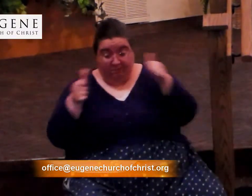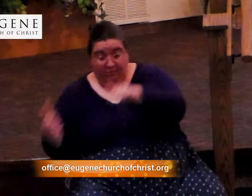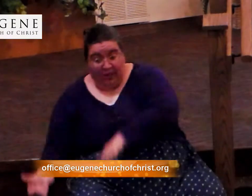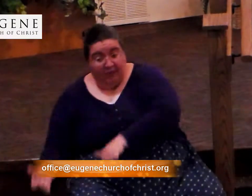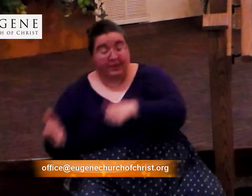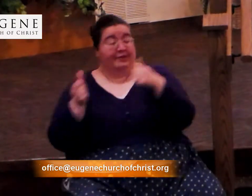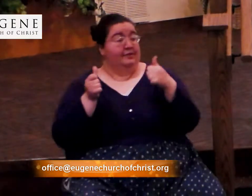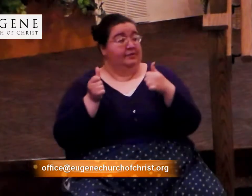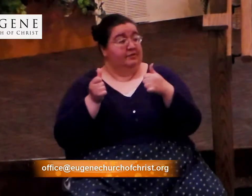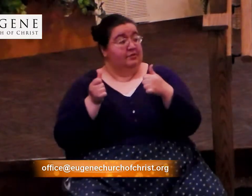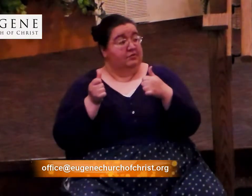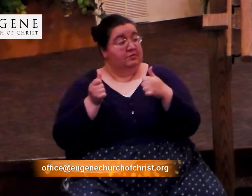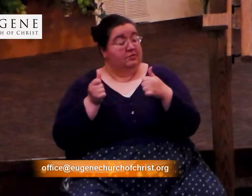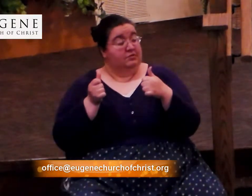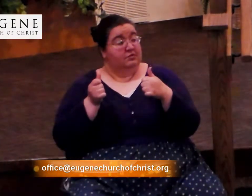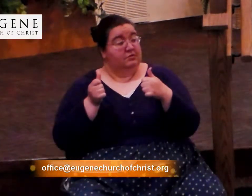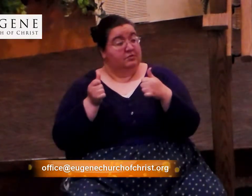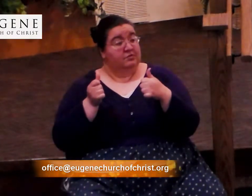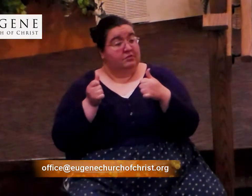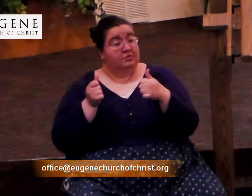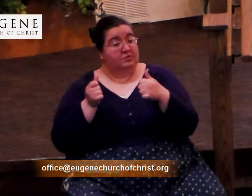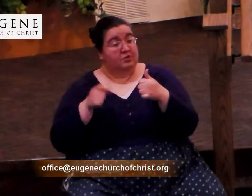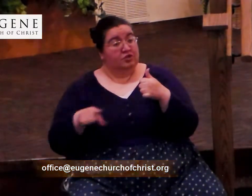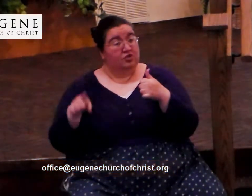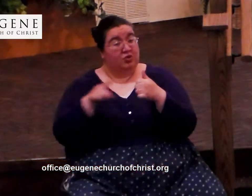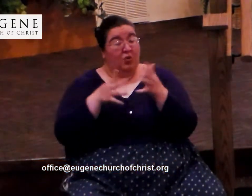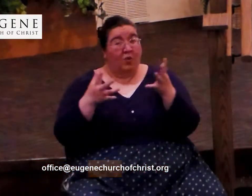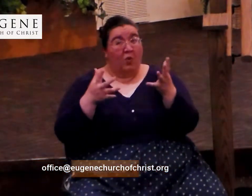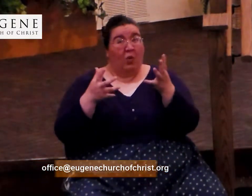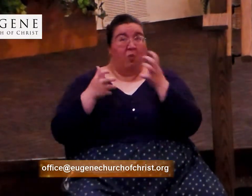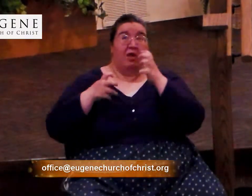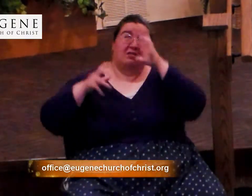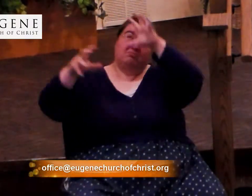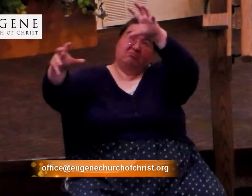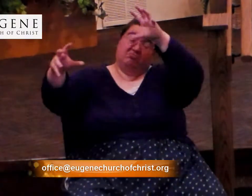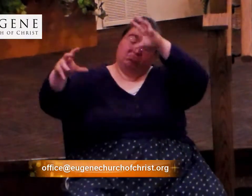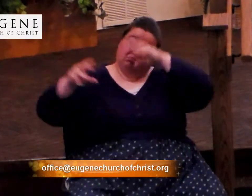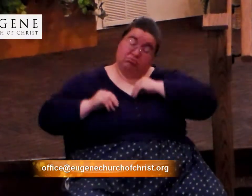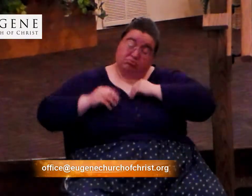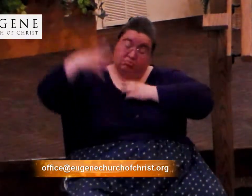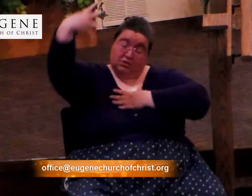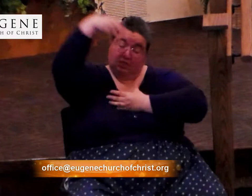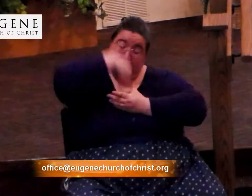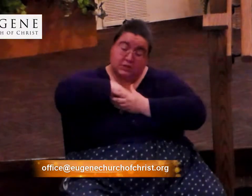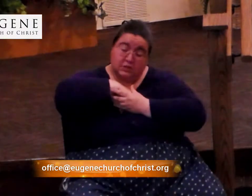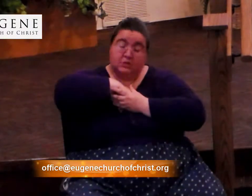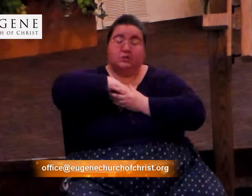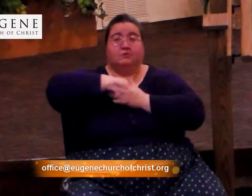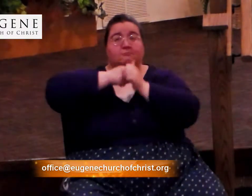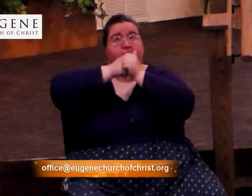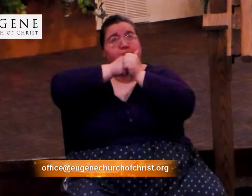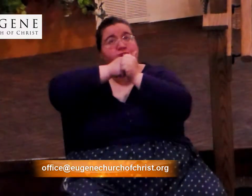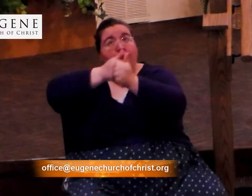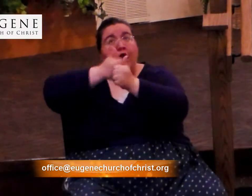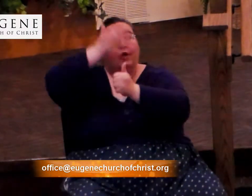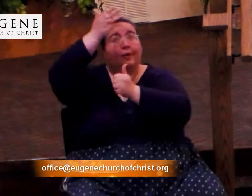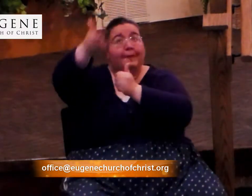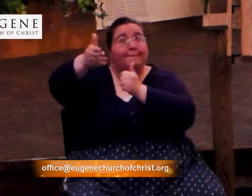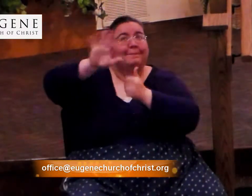28, you want to take him on, walk a new life in him, have the Spirit live within you, live